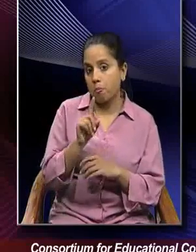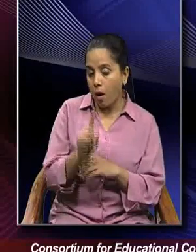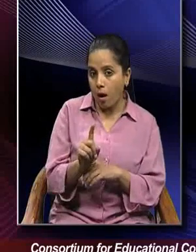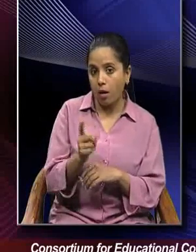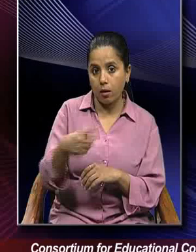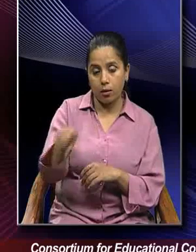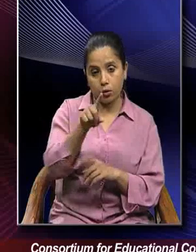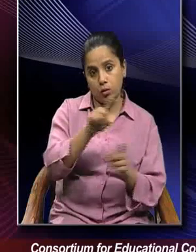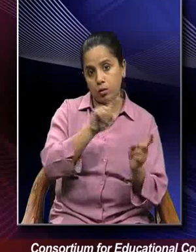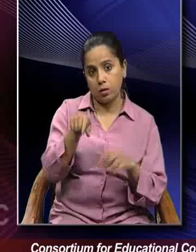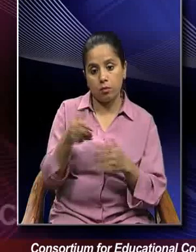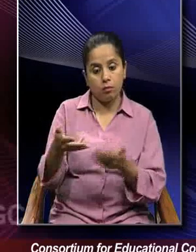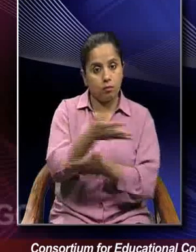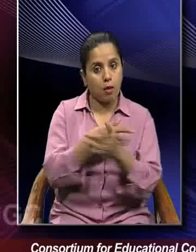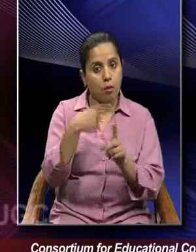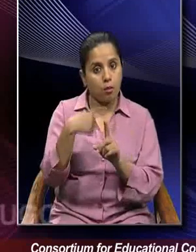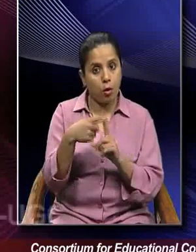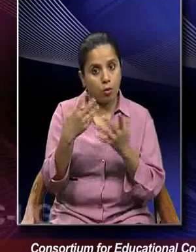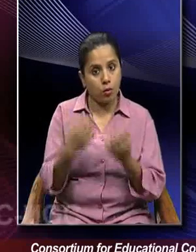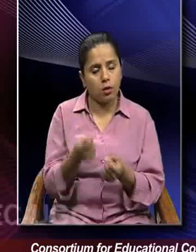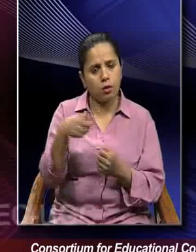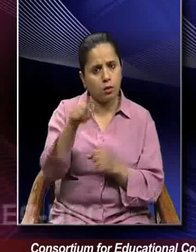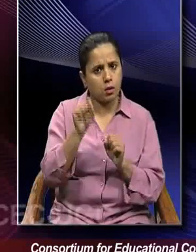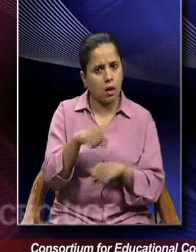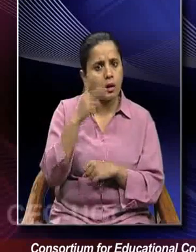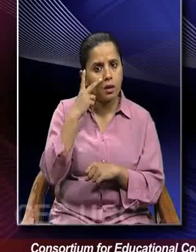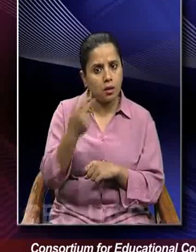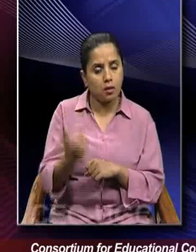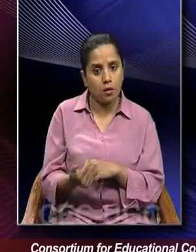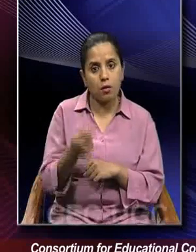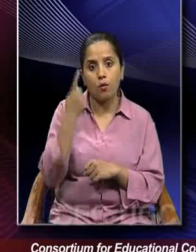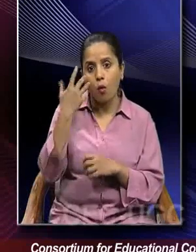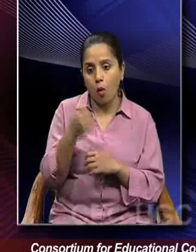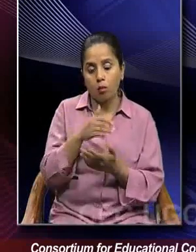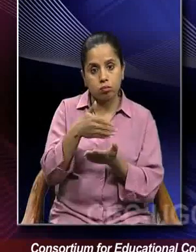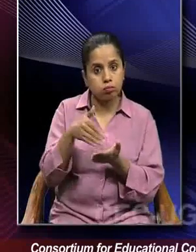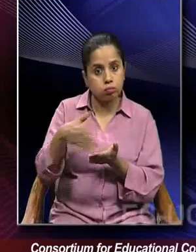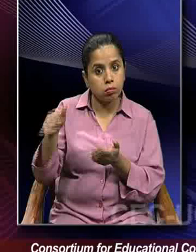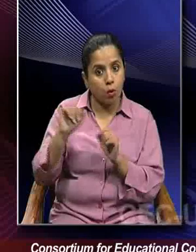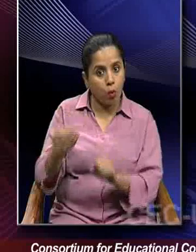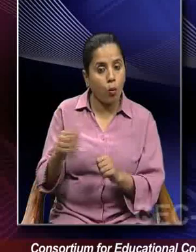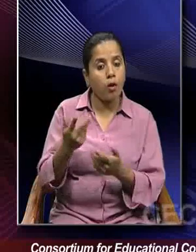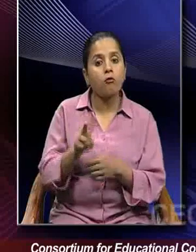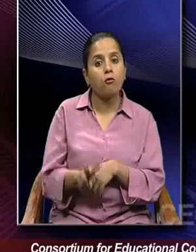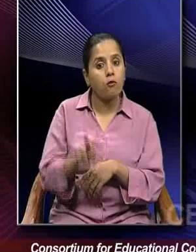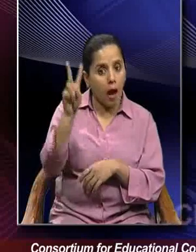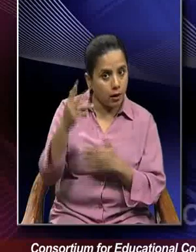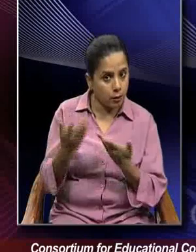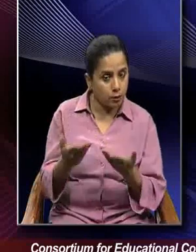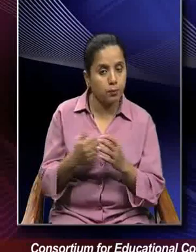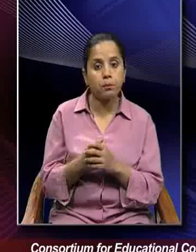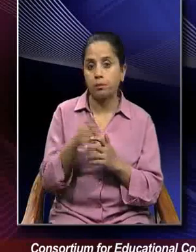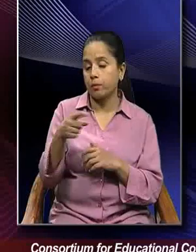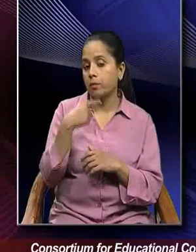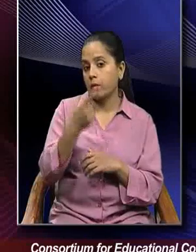come to discuss positivism, you see that they call for elimination of value, which they say